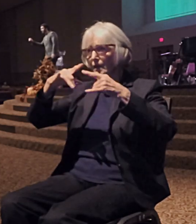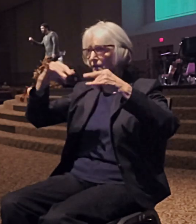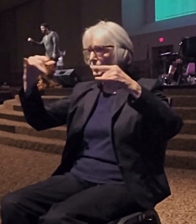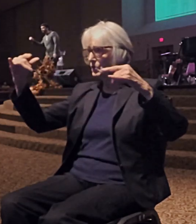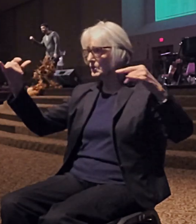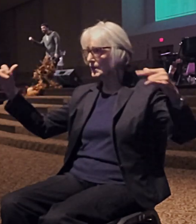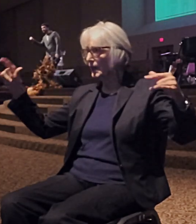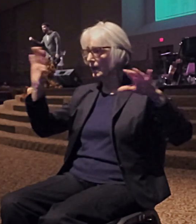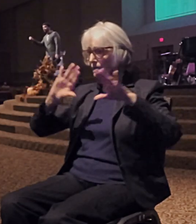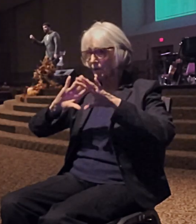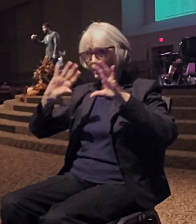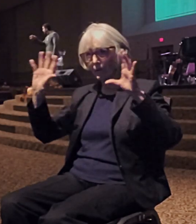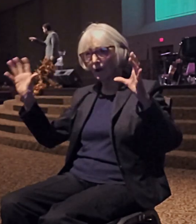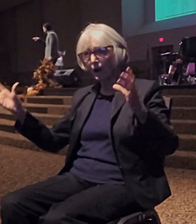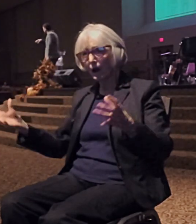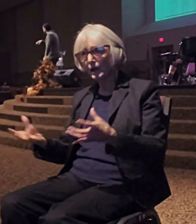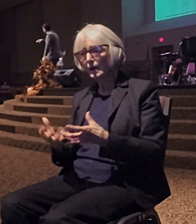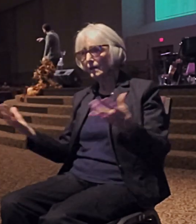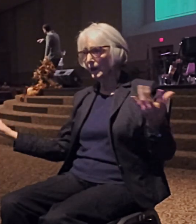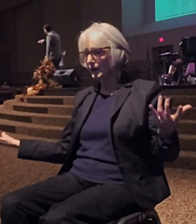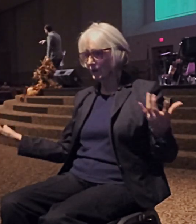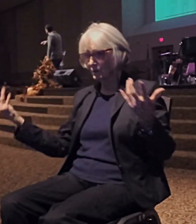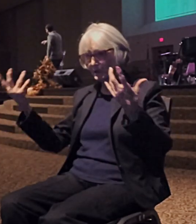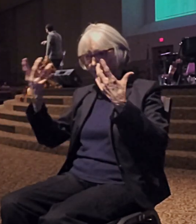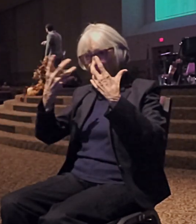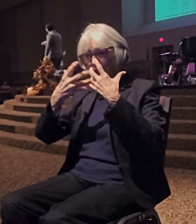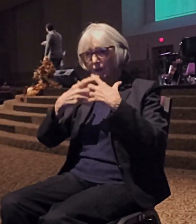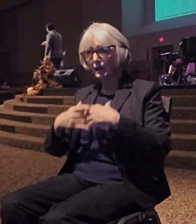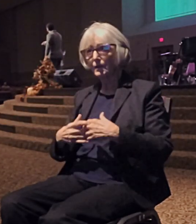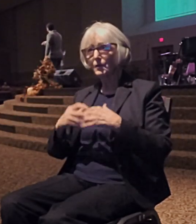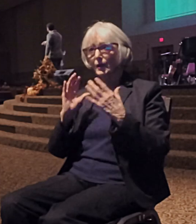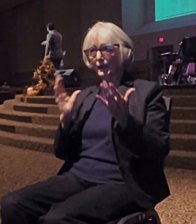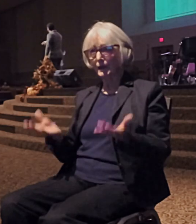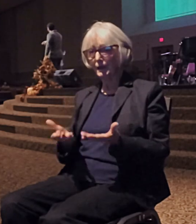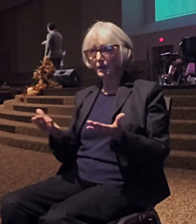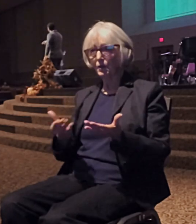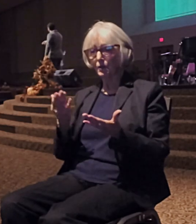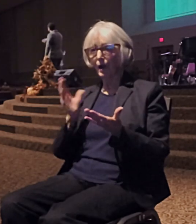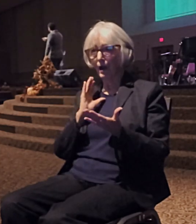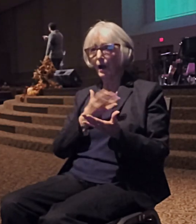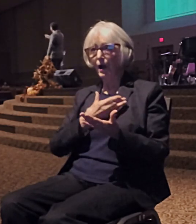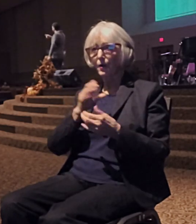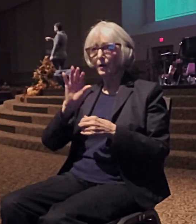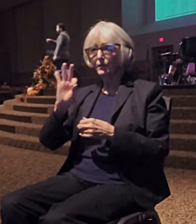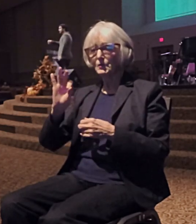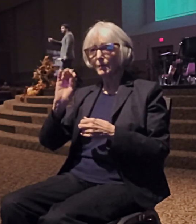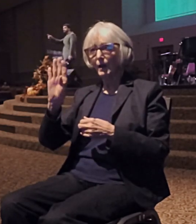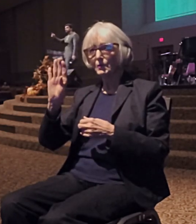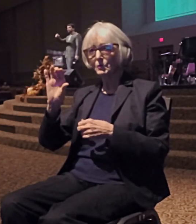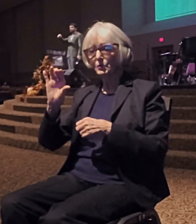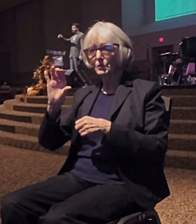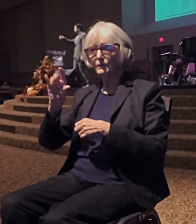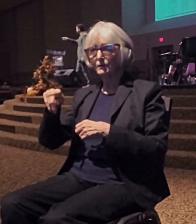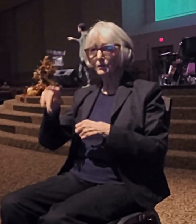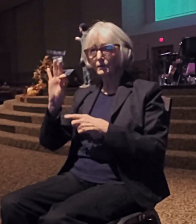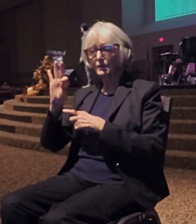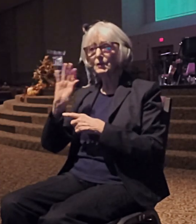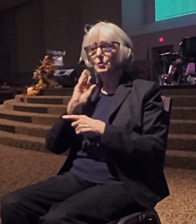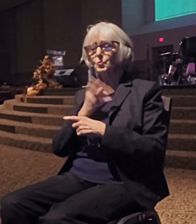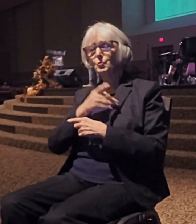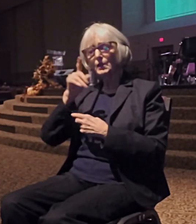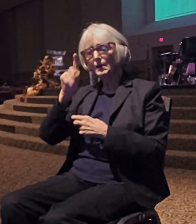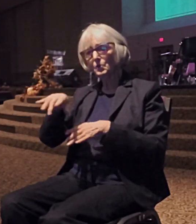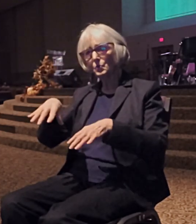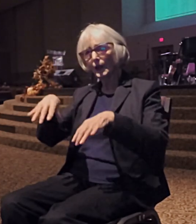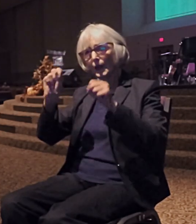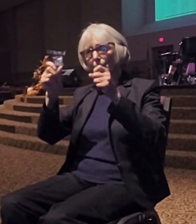has brought together to be, quite literally for us, First Baptist Church, Pflugerville. A unity which demands each one of us take up the